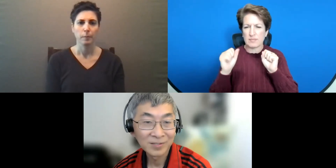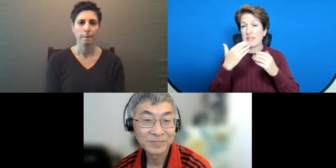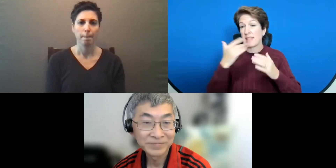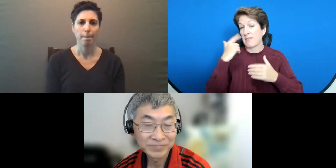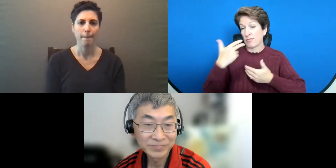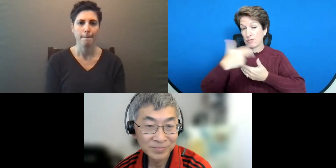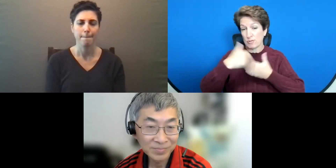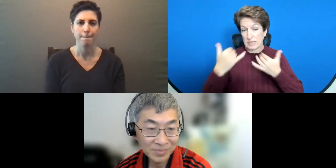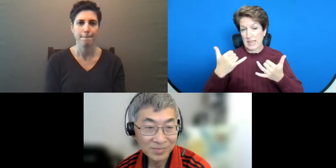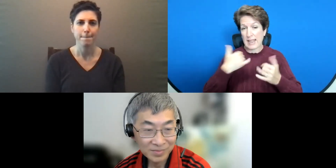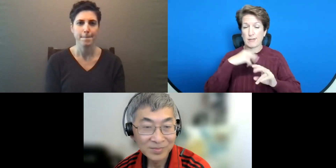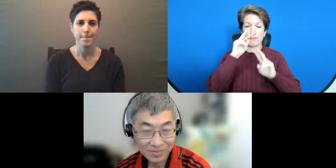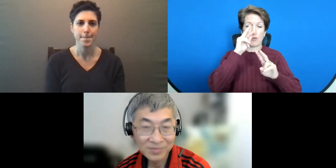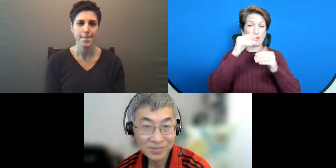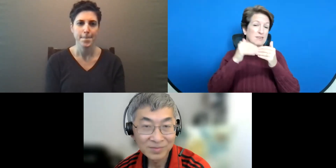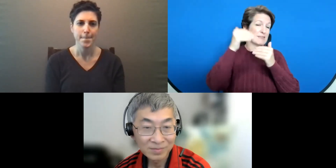you at the next sessions.